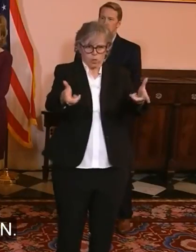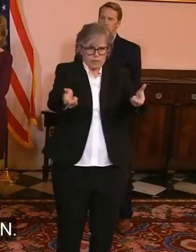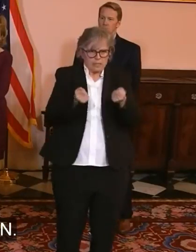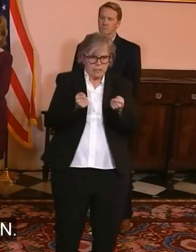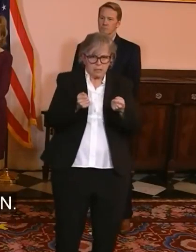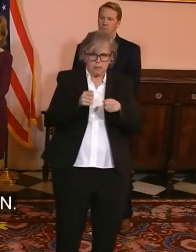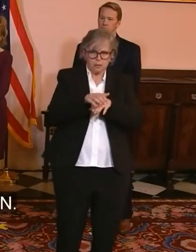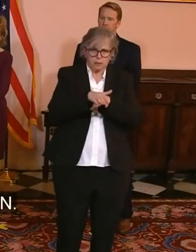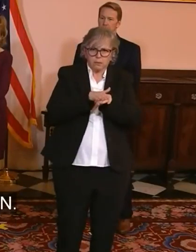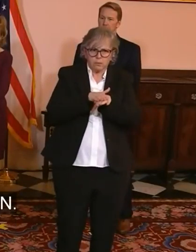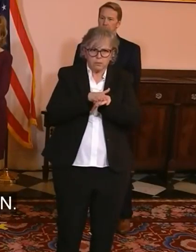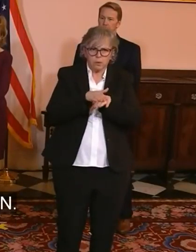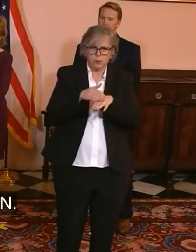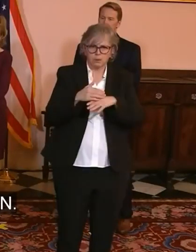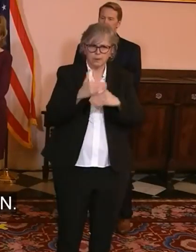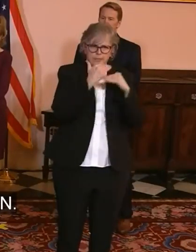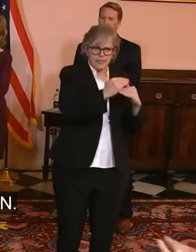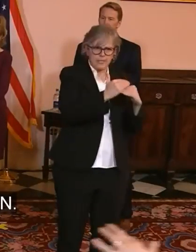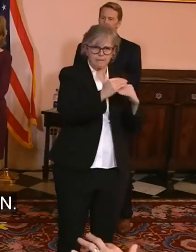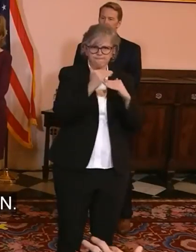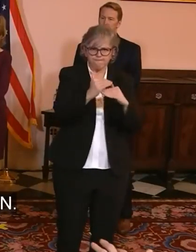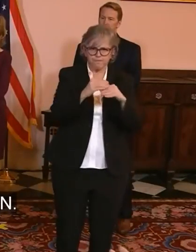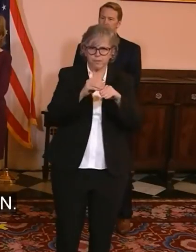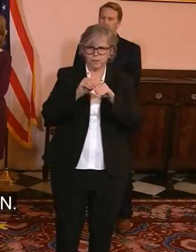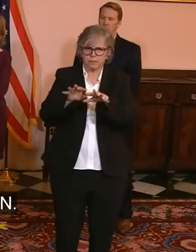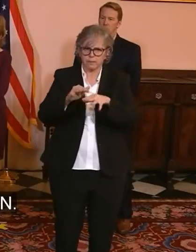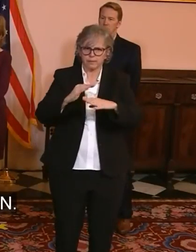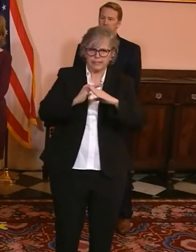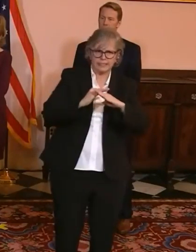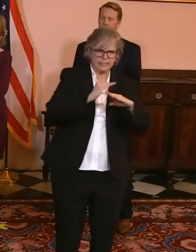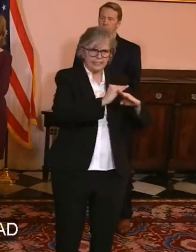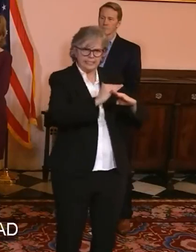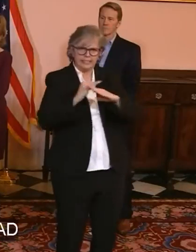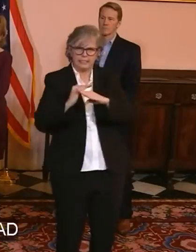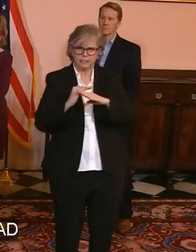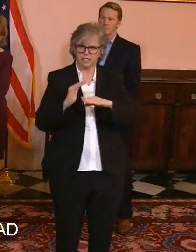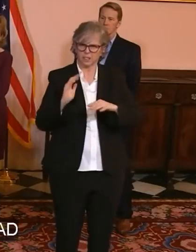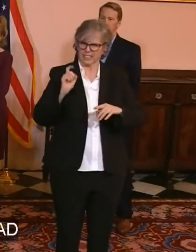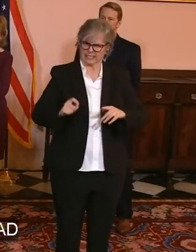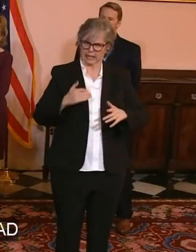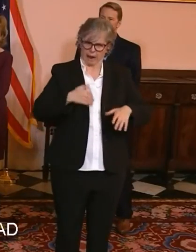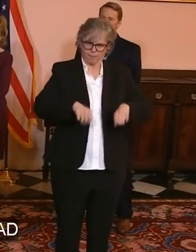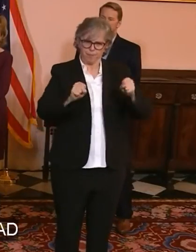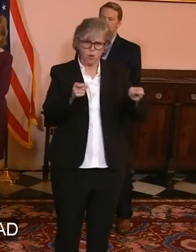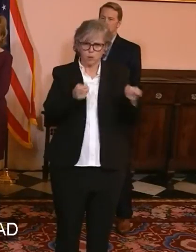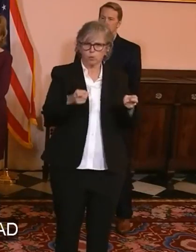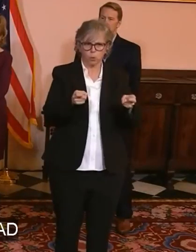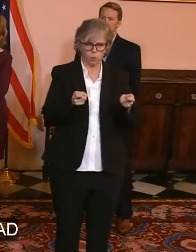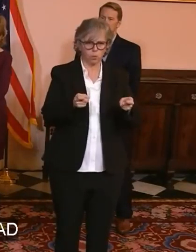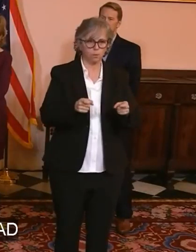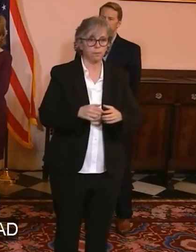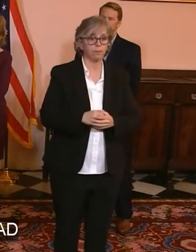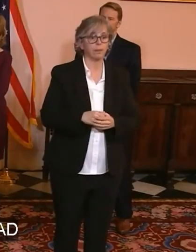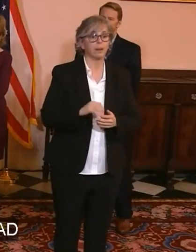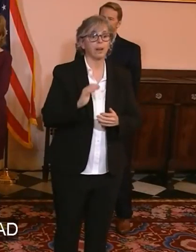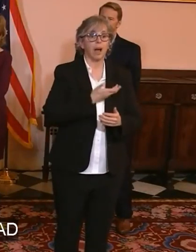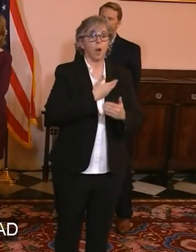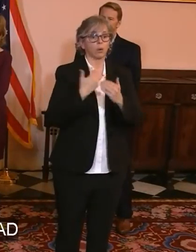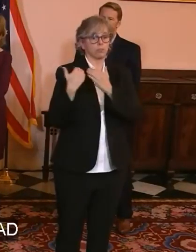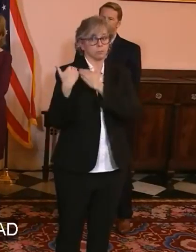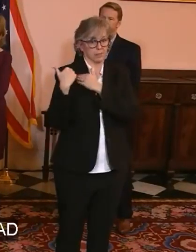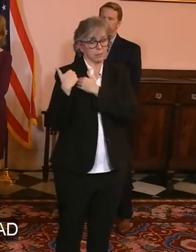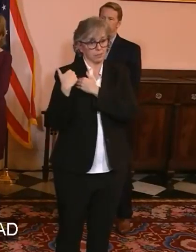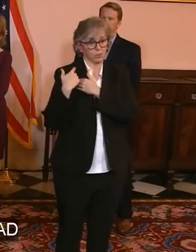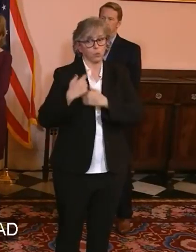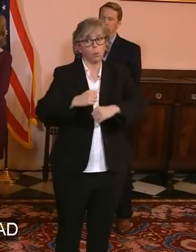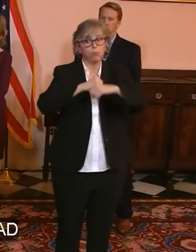how widespread it spreads. We have within our hands not only our own safety, but the safety